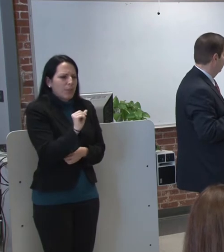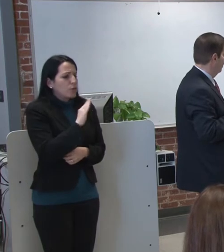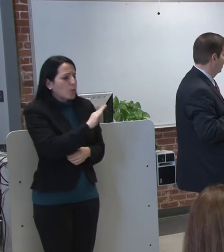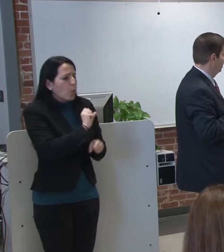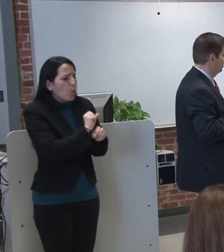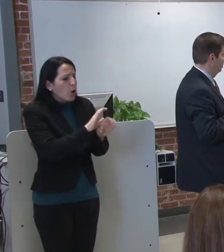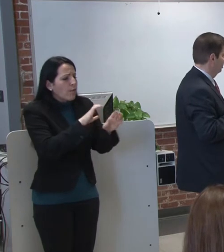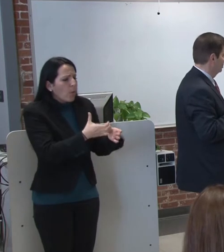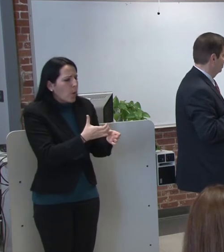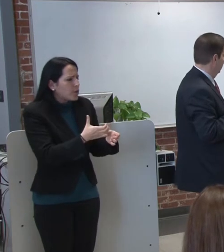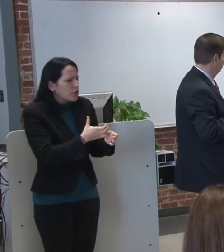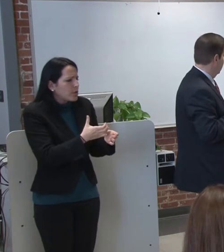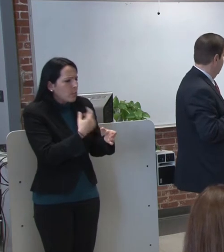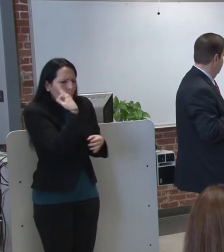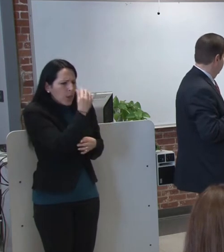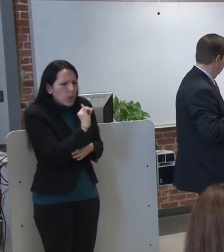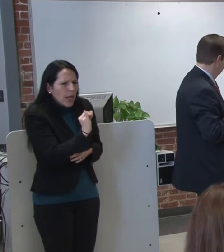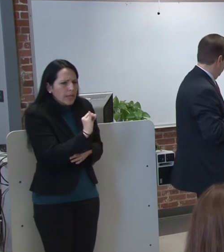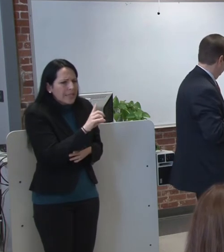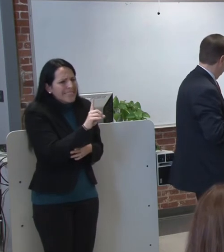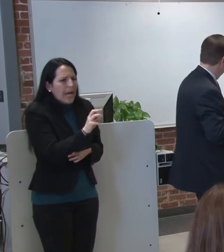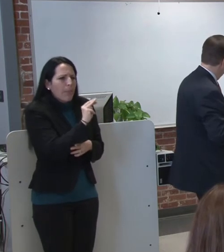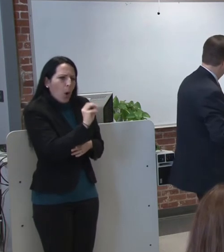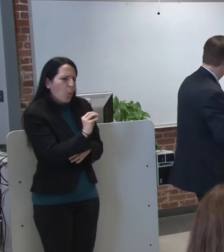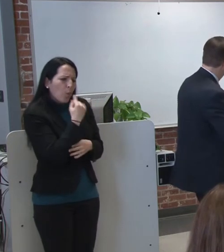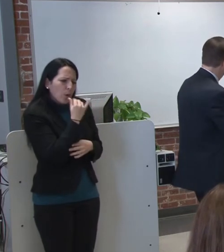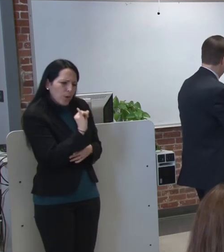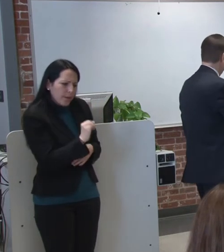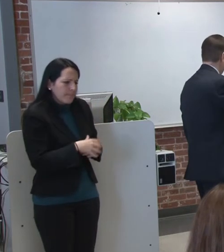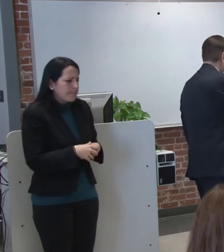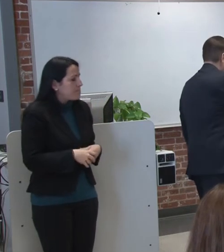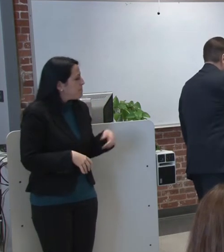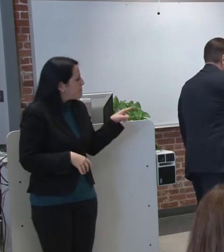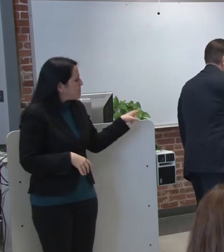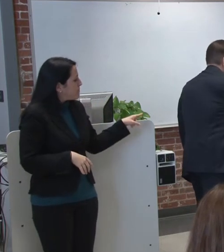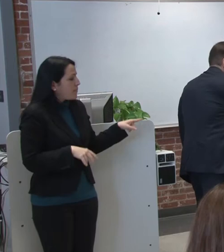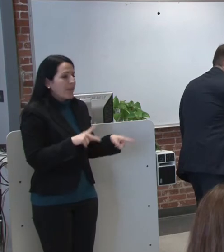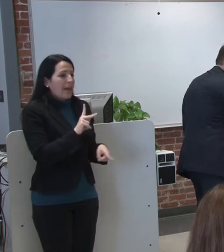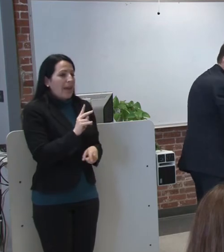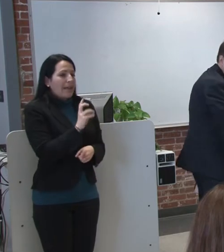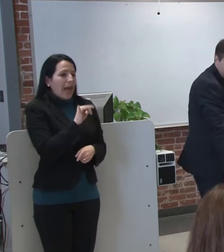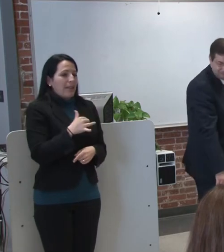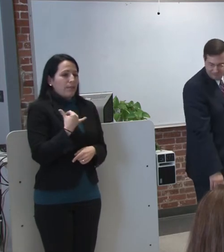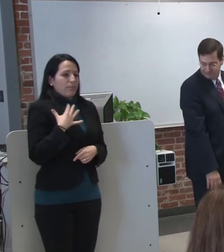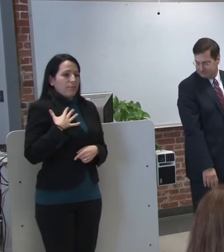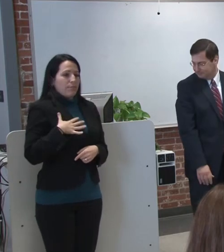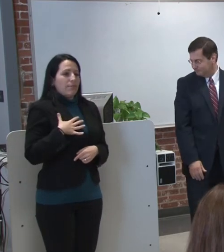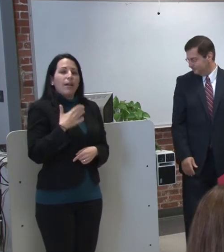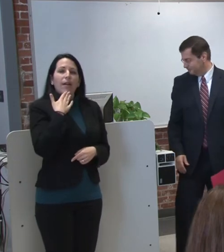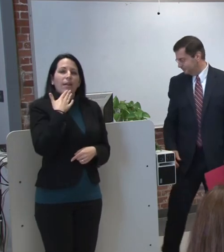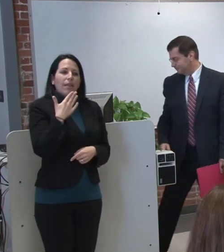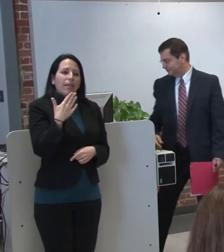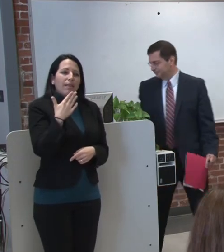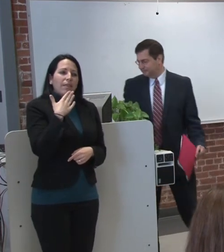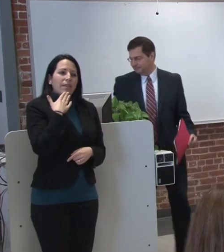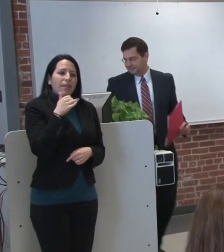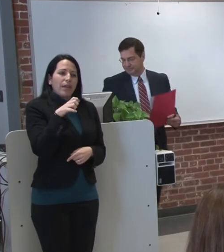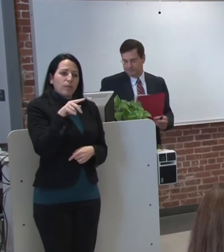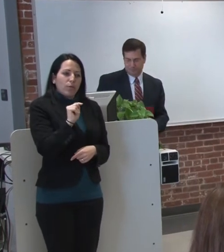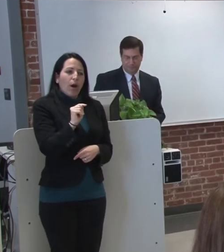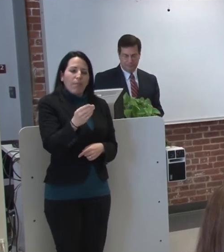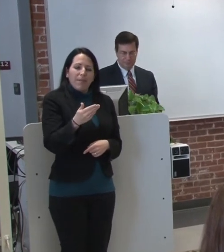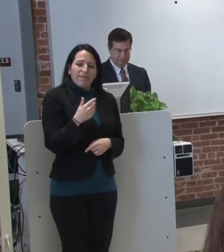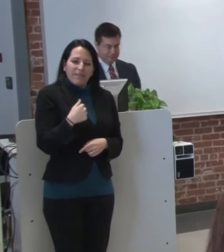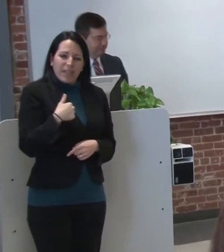you have some information on disabilities as well. Since Pat, you're right there, we'll start with you. Thanks, Tom, and thanks for inviting me to be